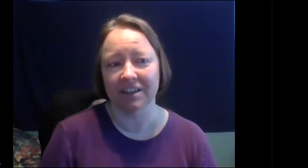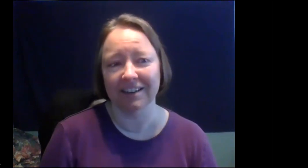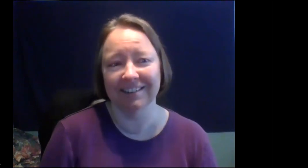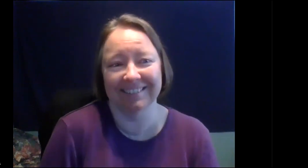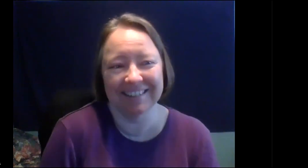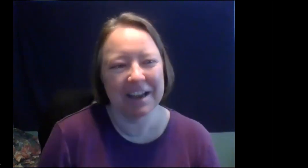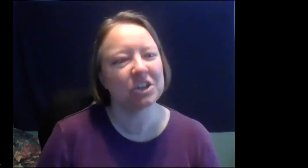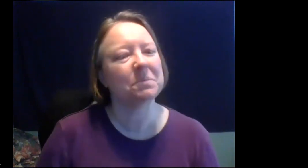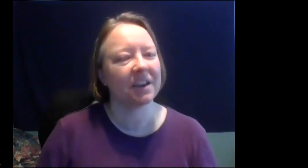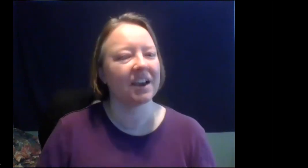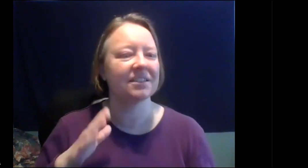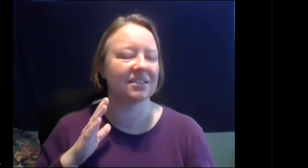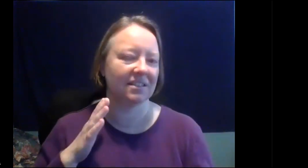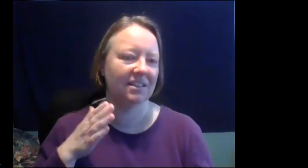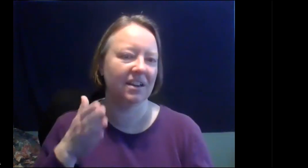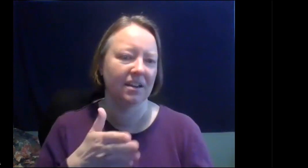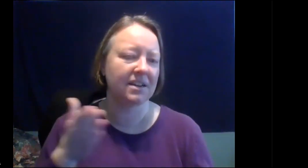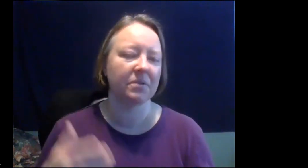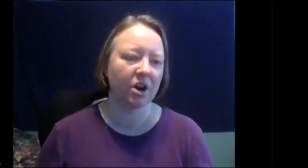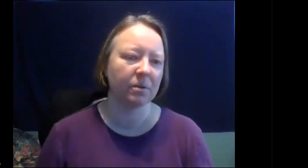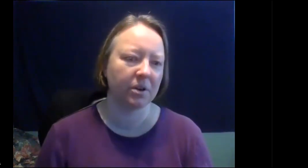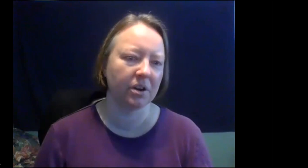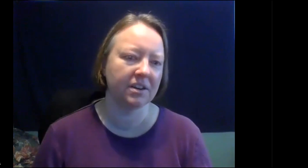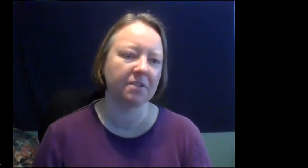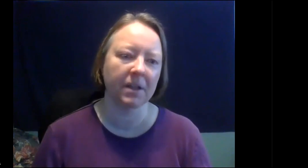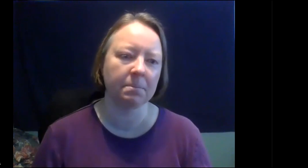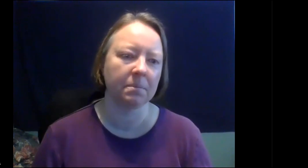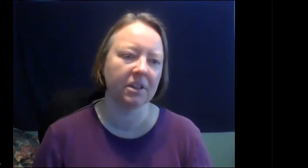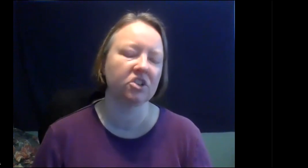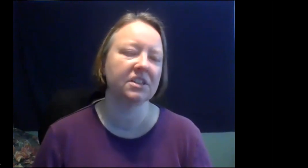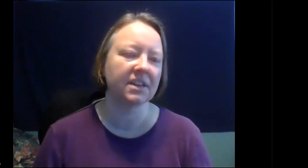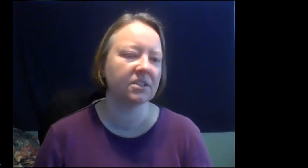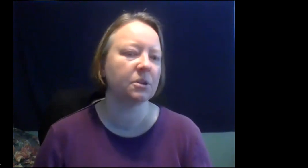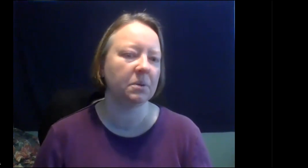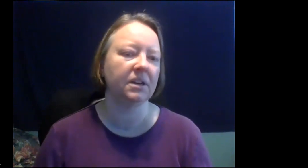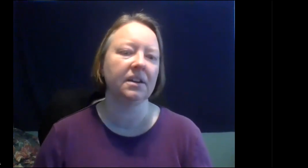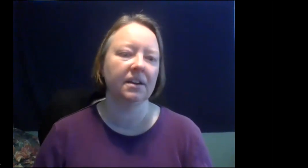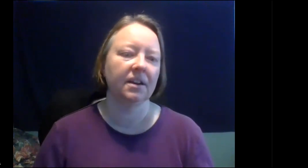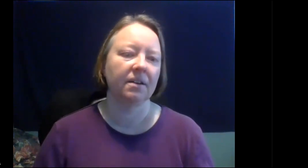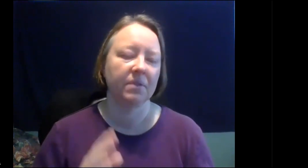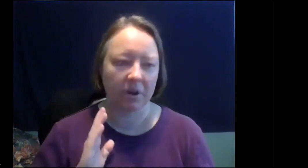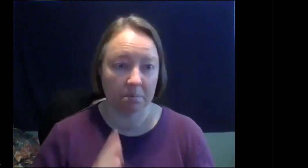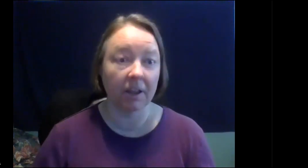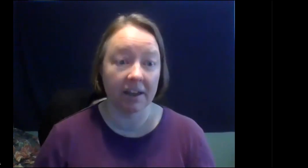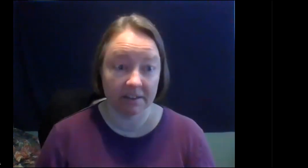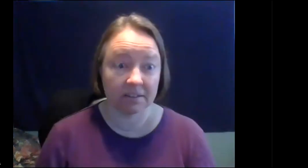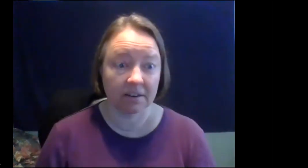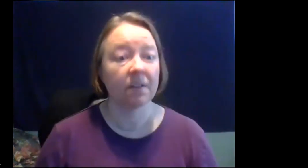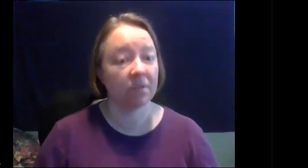insulting, just Right. because the deaf and hard of hearing and deafblind population tends to be very blunt and